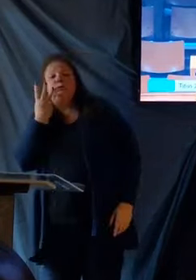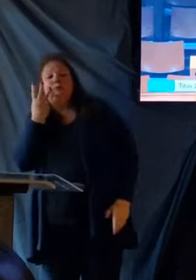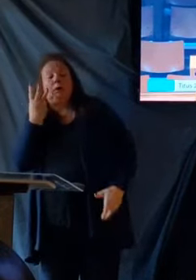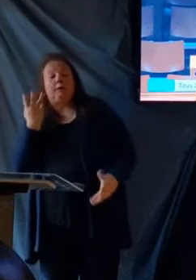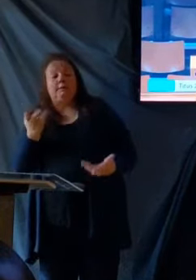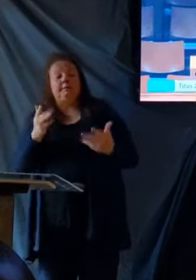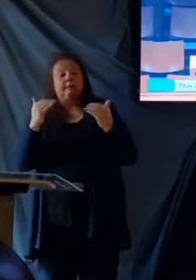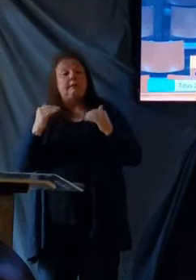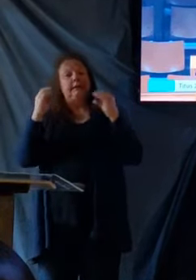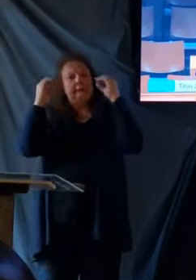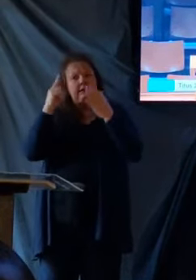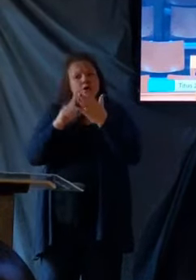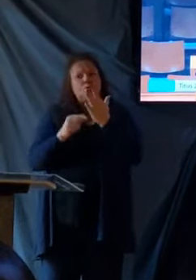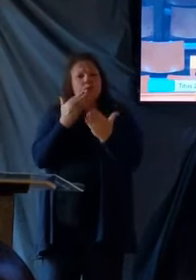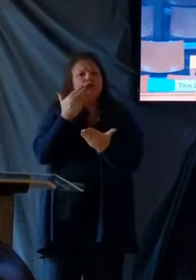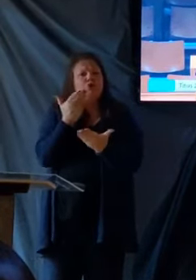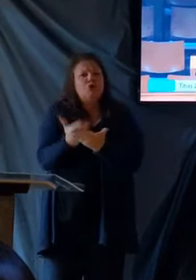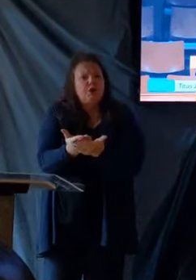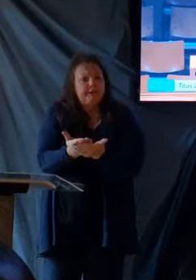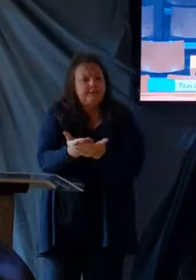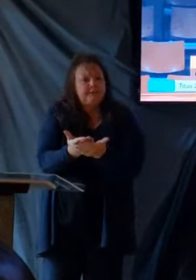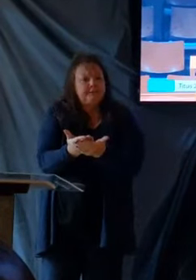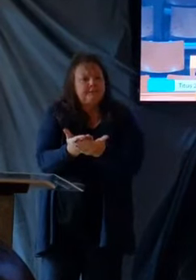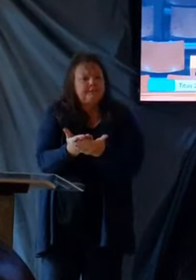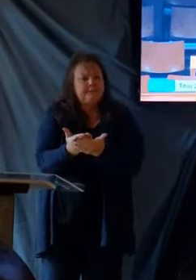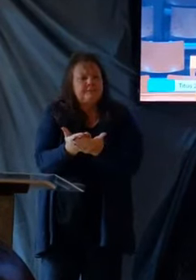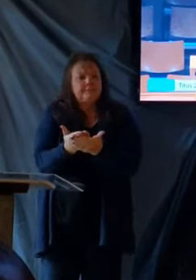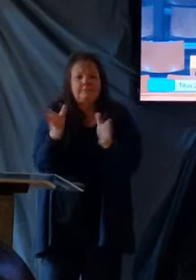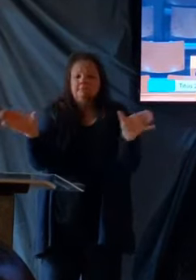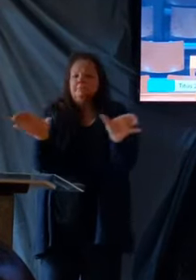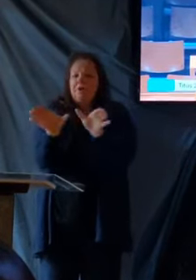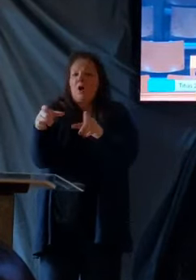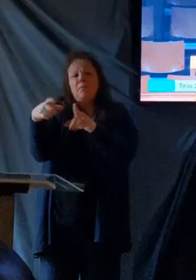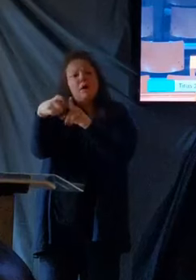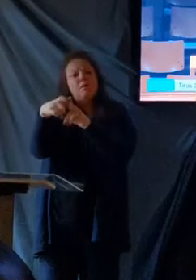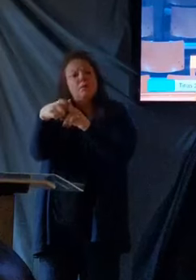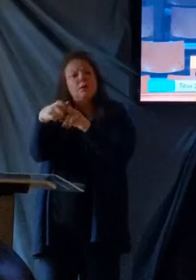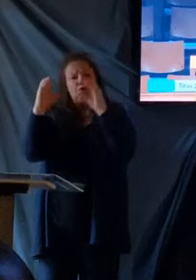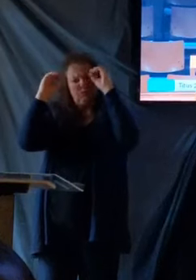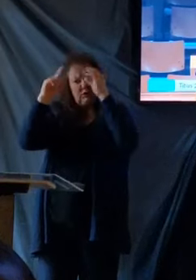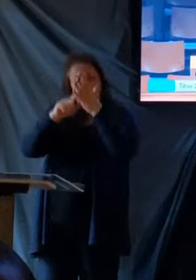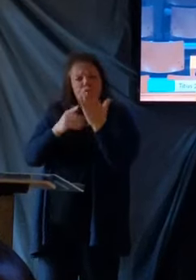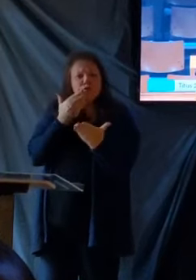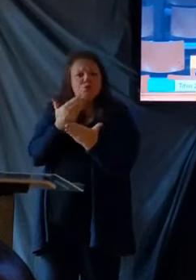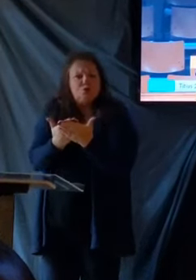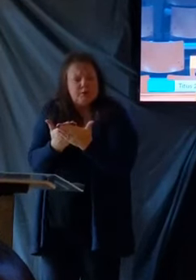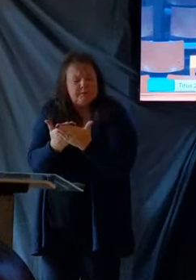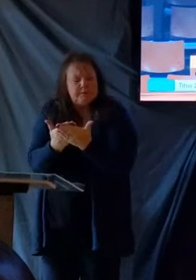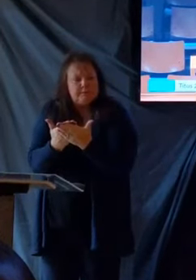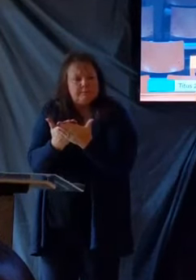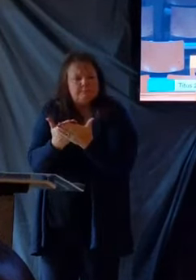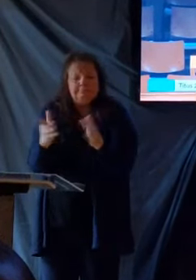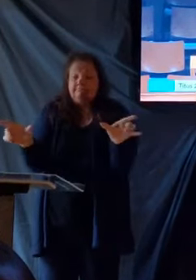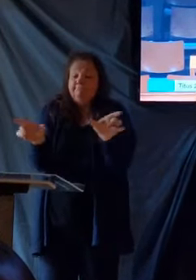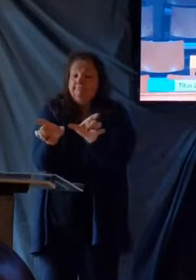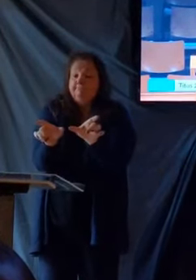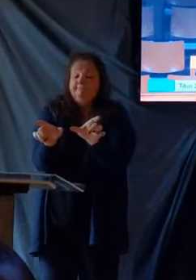be teaching what is good. It is just a compound word, teaching what is good, of the word teaching and the word